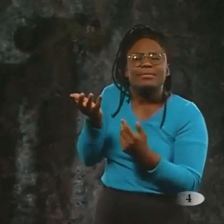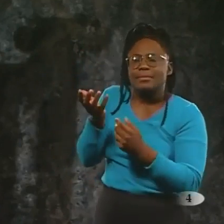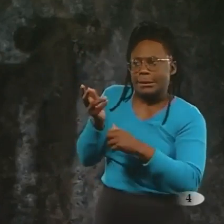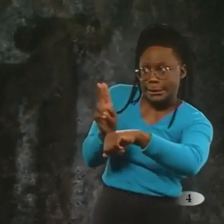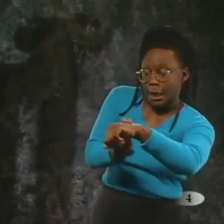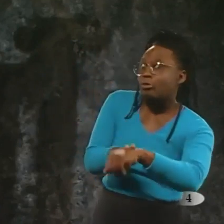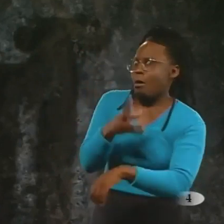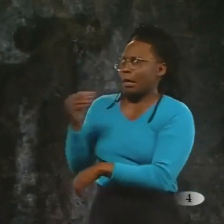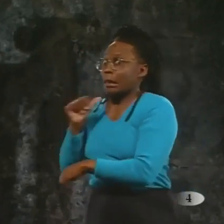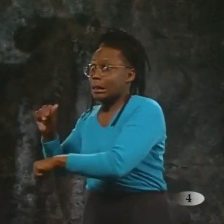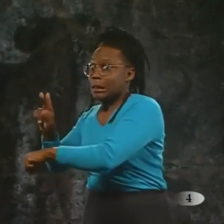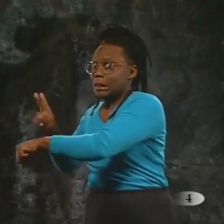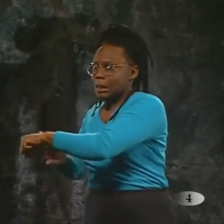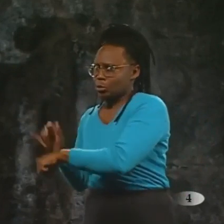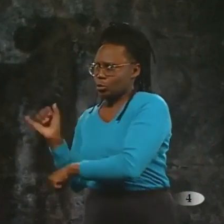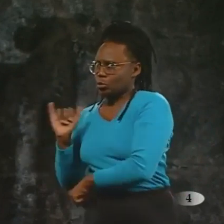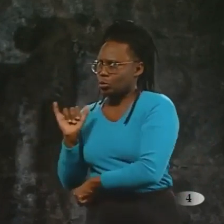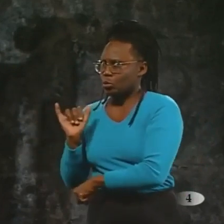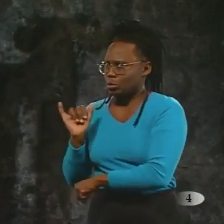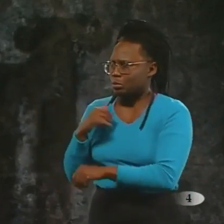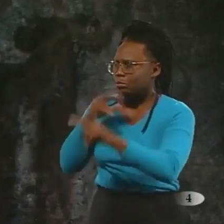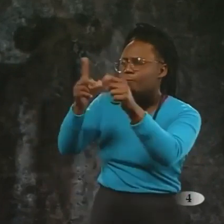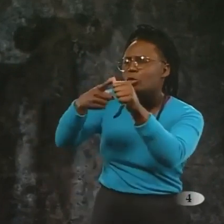There's also in fingerspelling natural and unnatural fingerspelling.